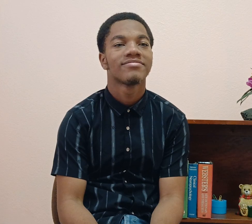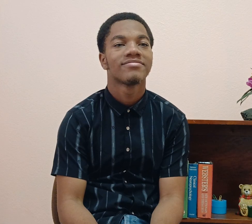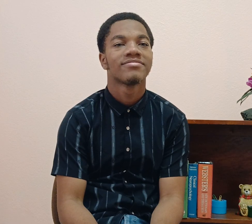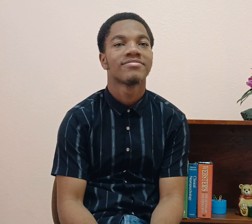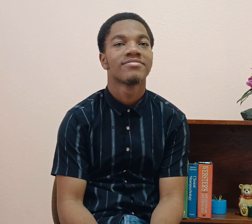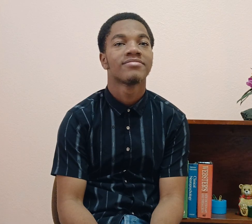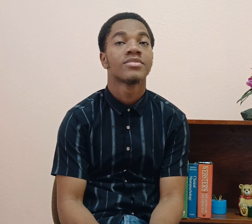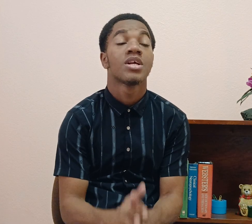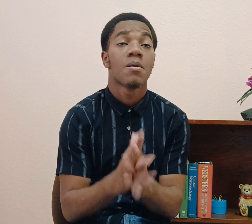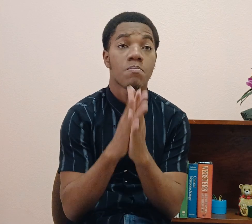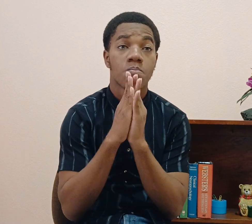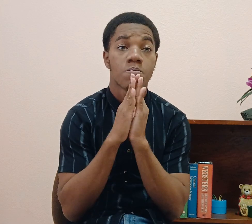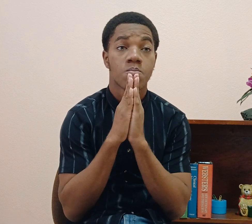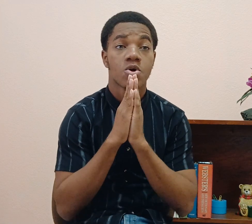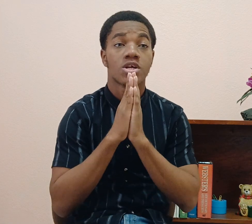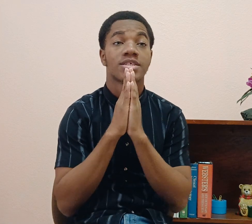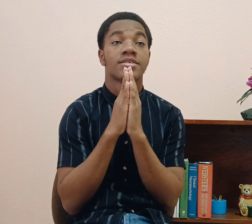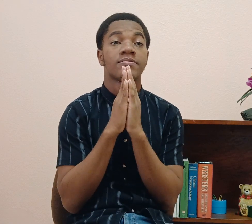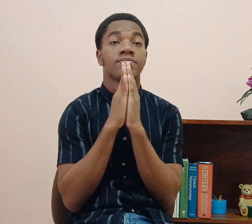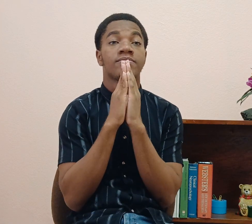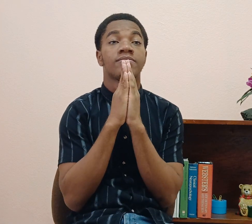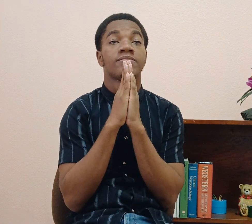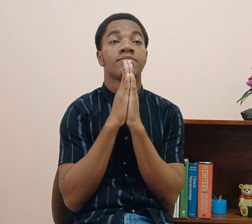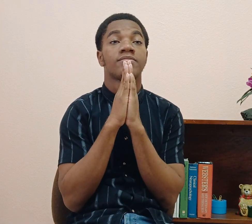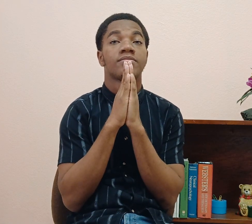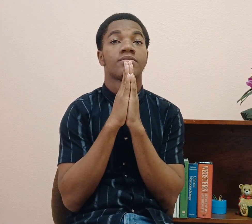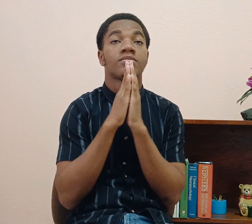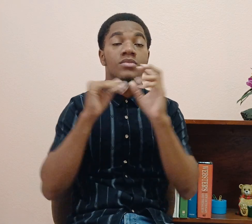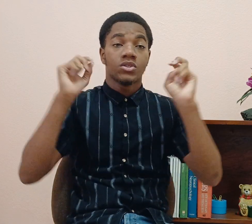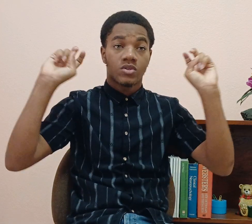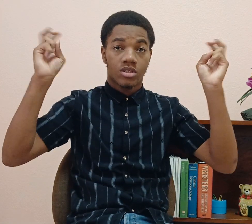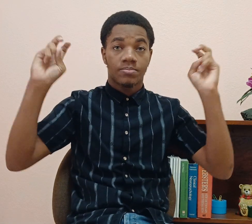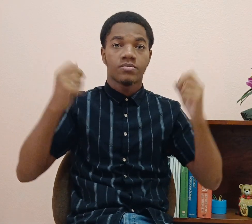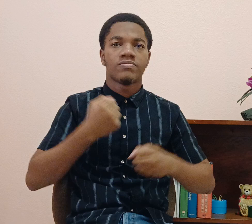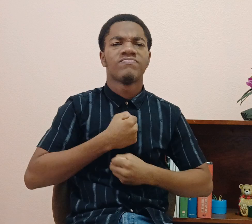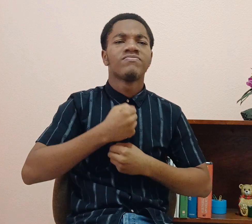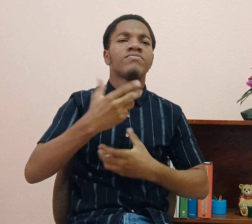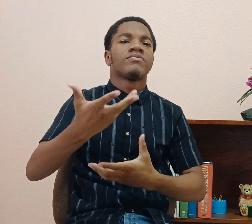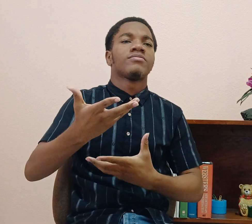prayer of confession for being mean to another child.